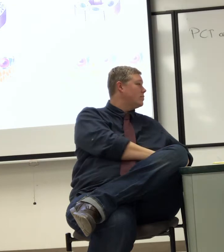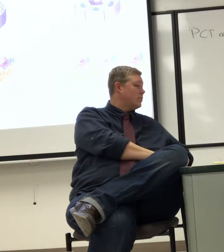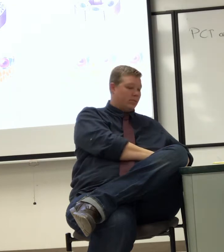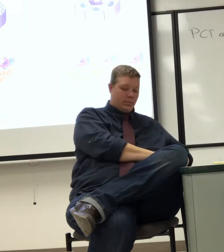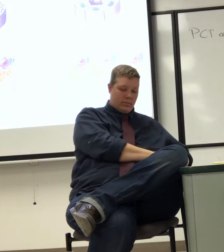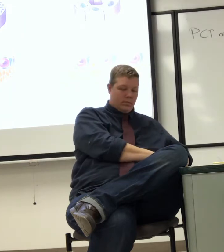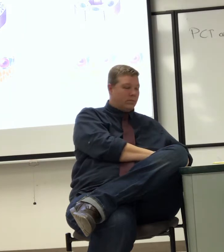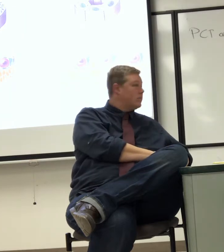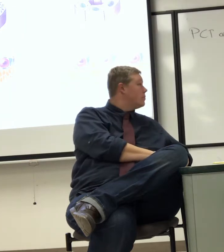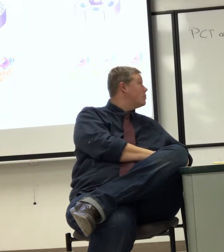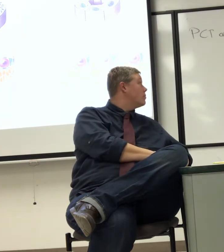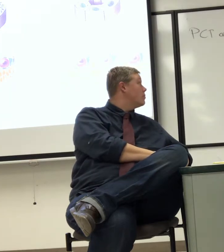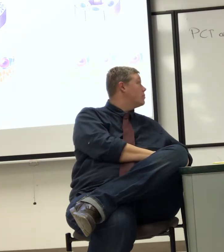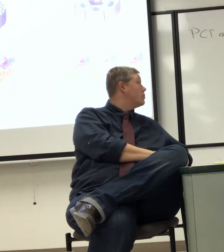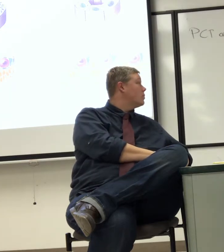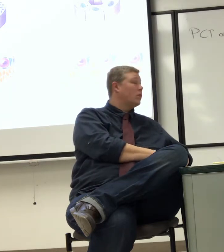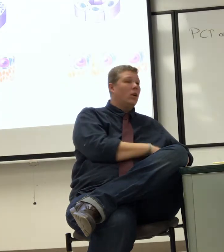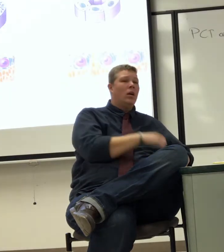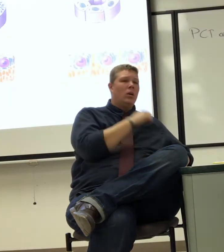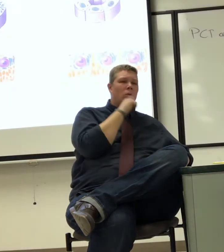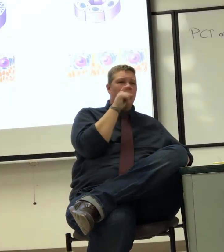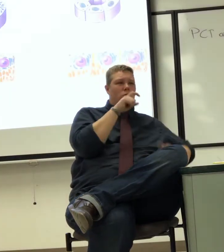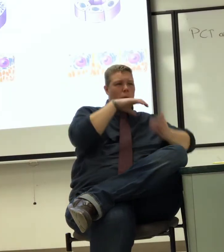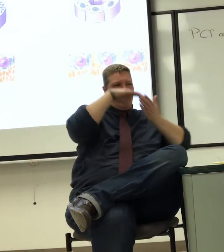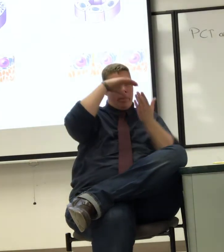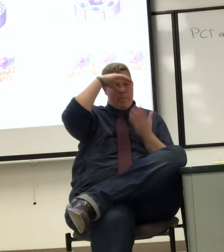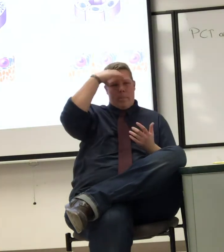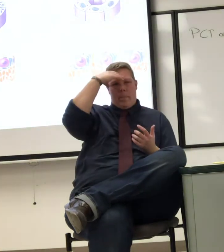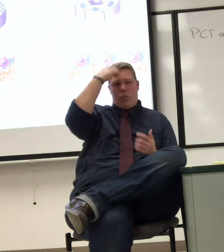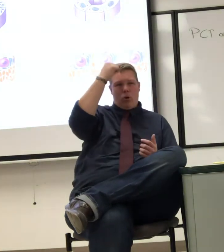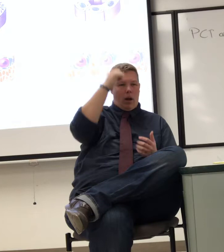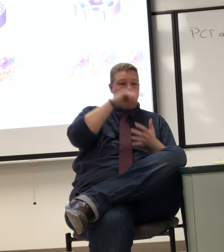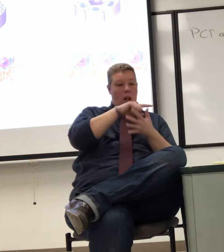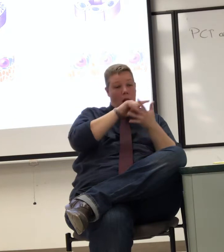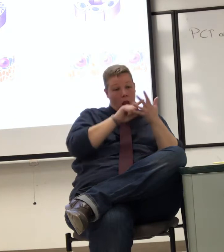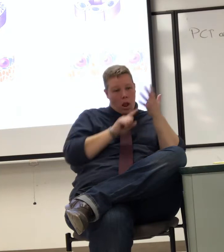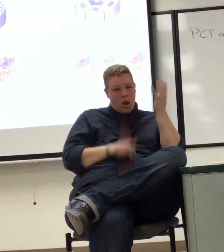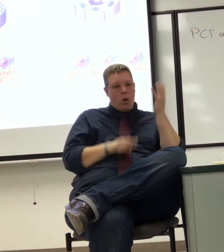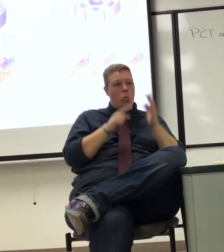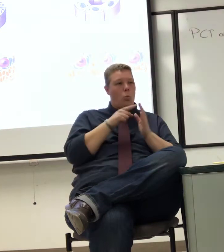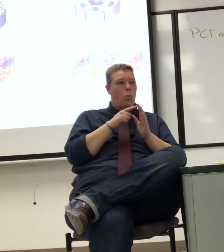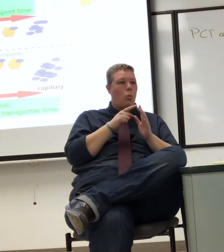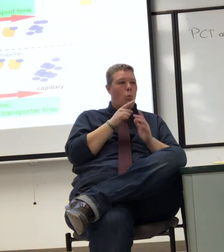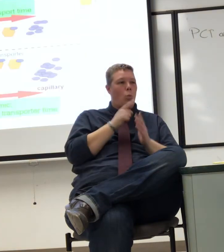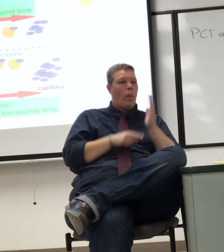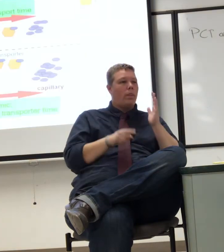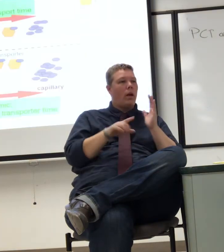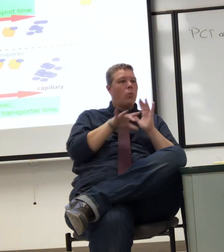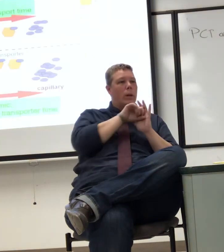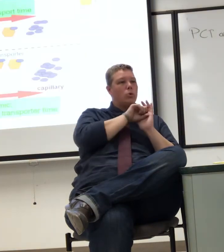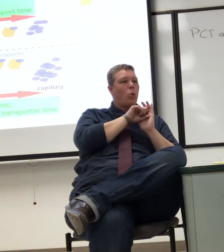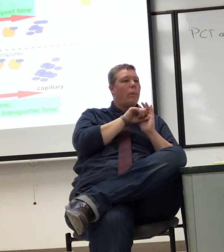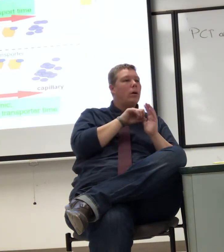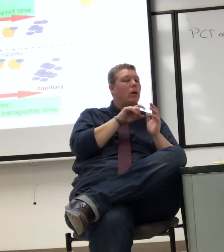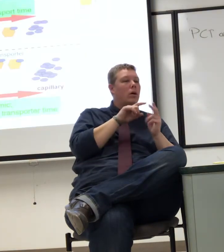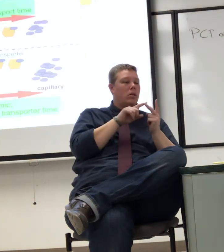Instead of having you memorize a long list of things that they reabsorb, let's focus on sodium in terms of the cell